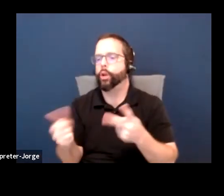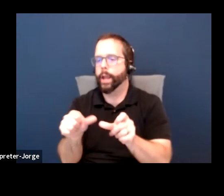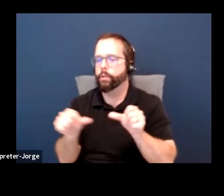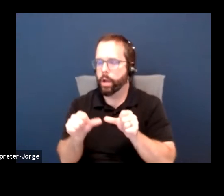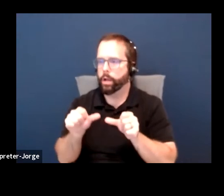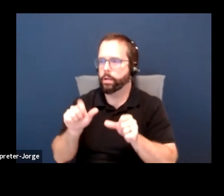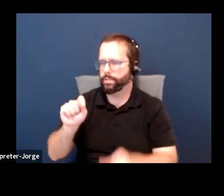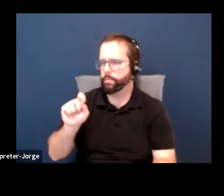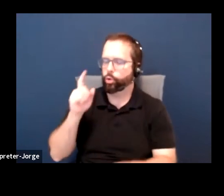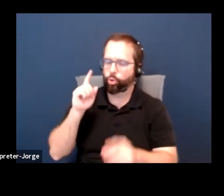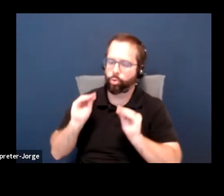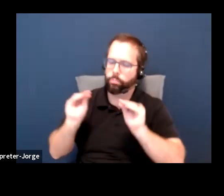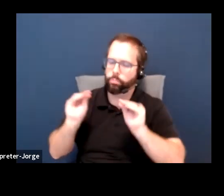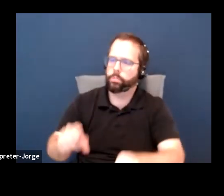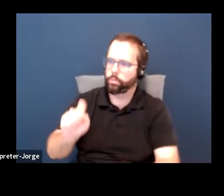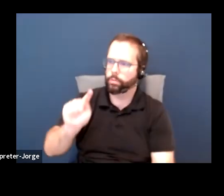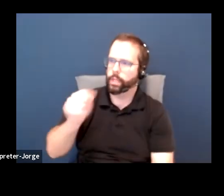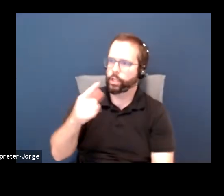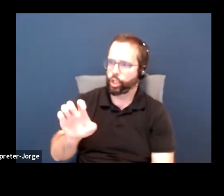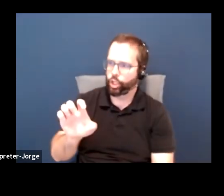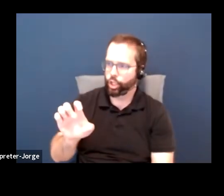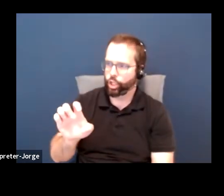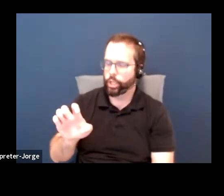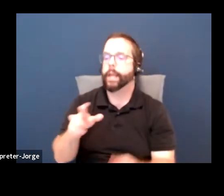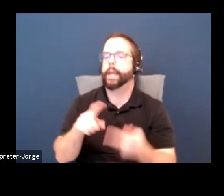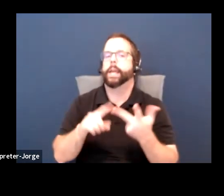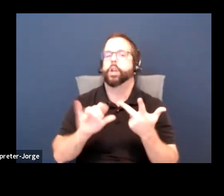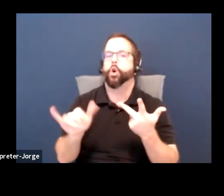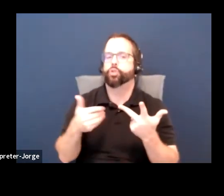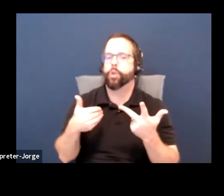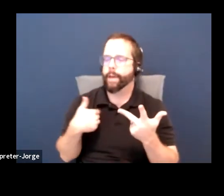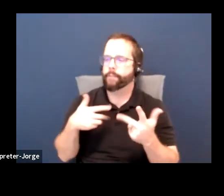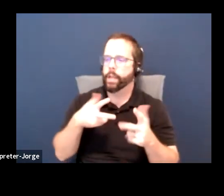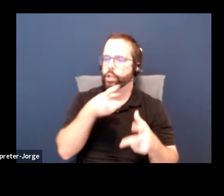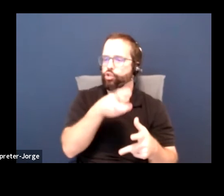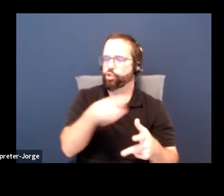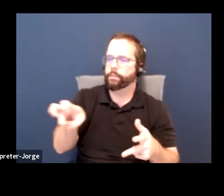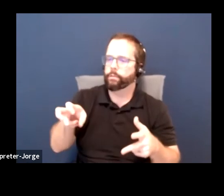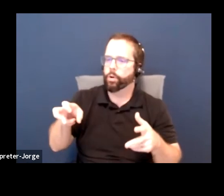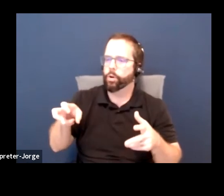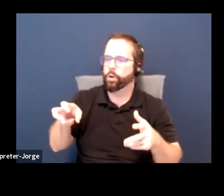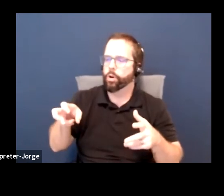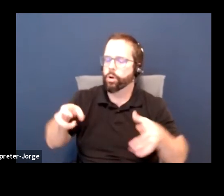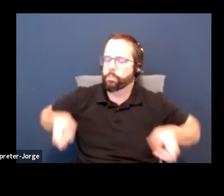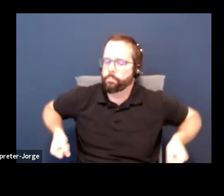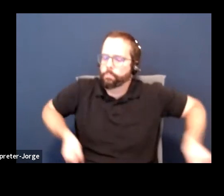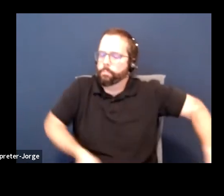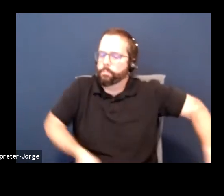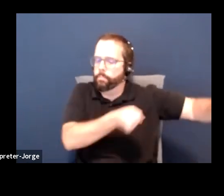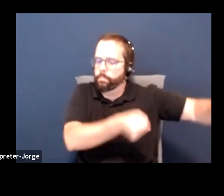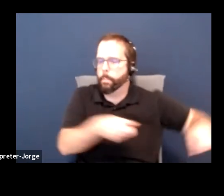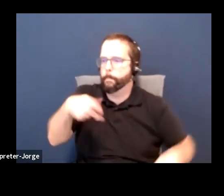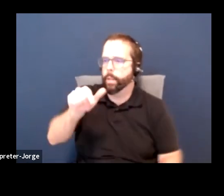transfer platform, allowing someone to transfer from their wheelchair into their boat before pushing off into the